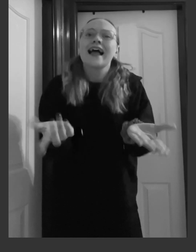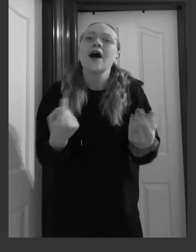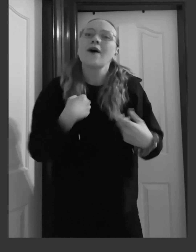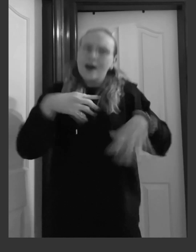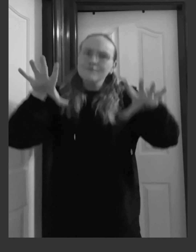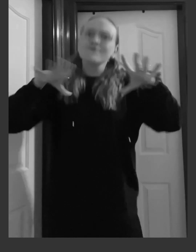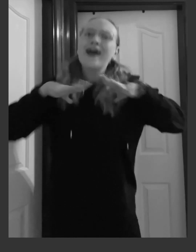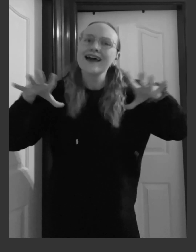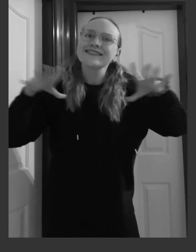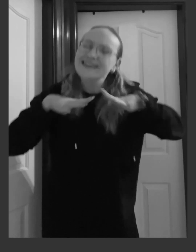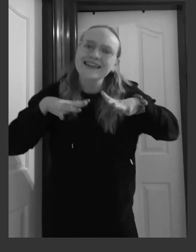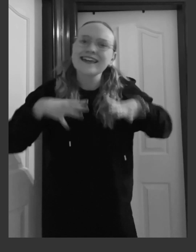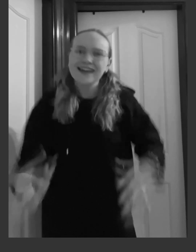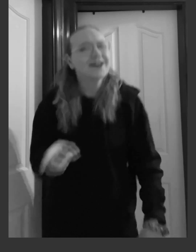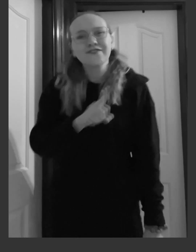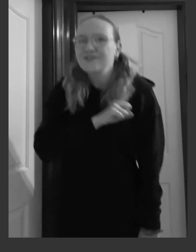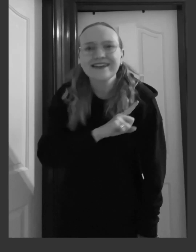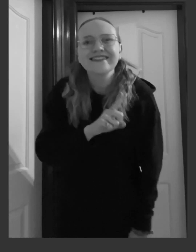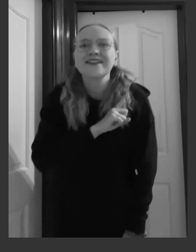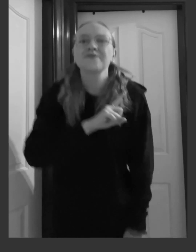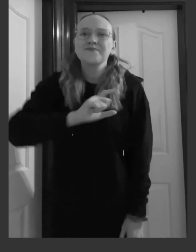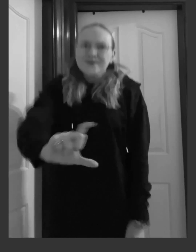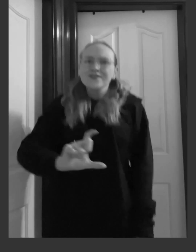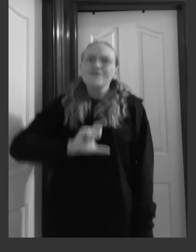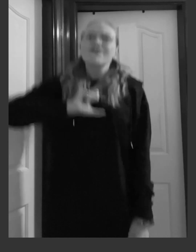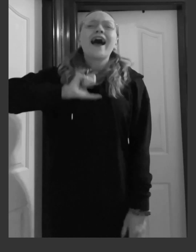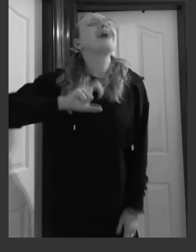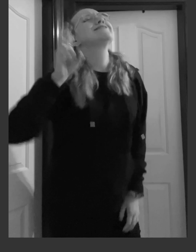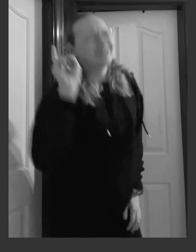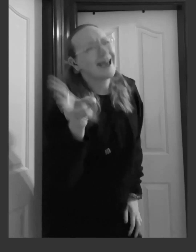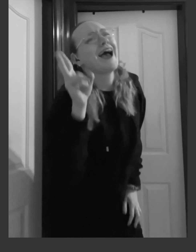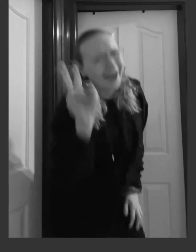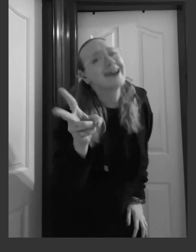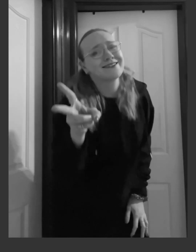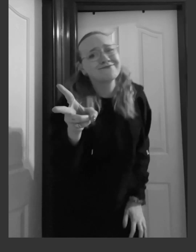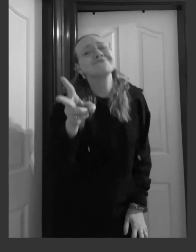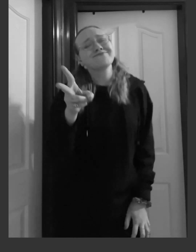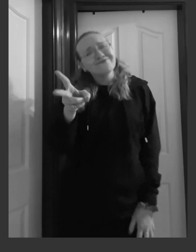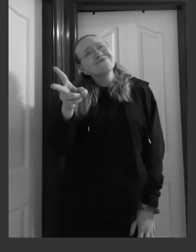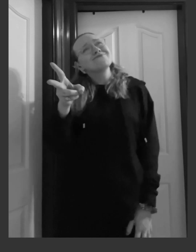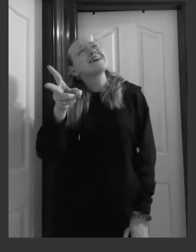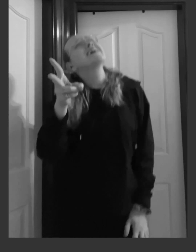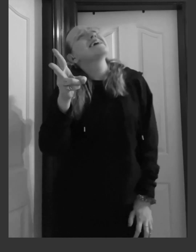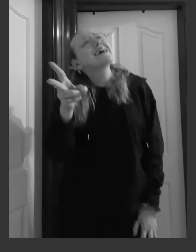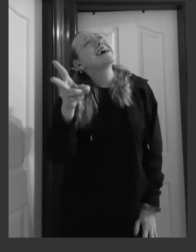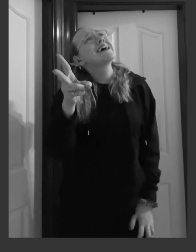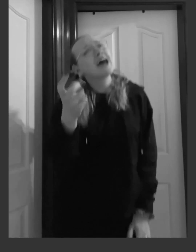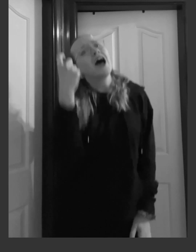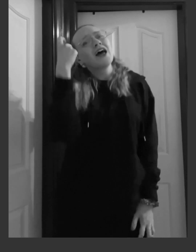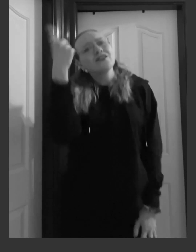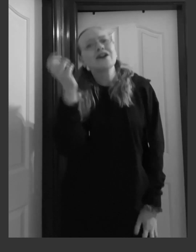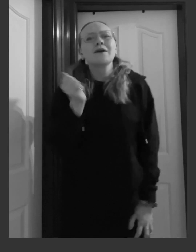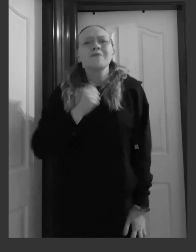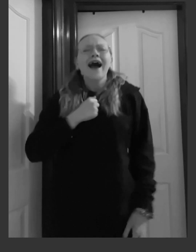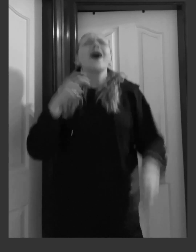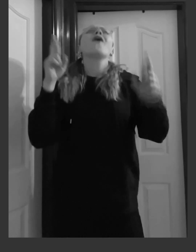I'm ready to rise again Now I'm at my hopes,